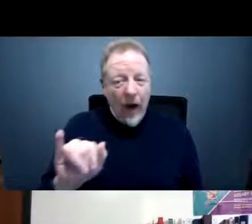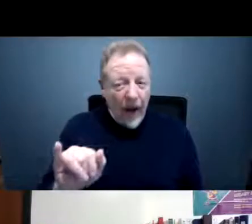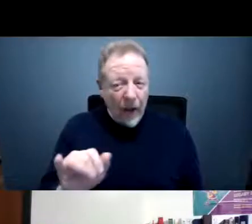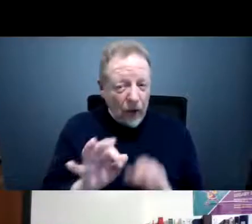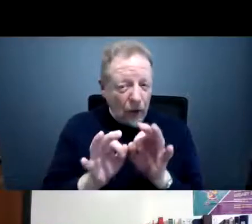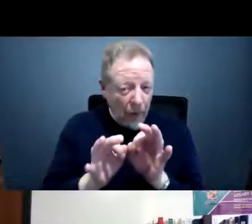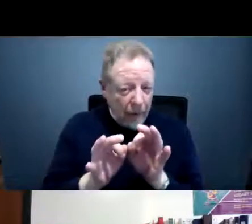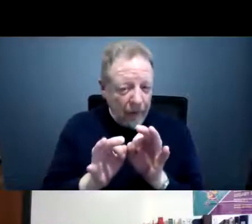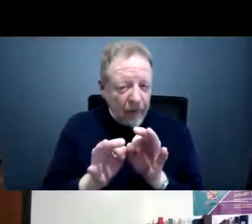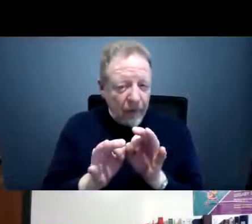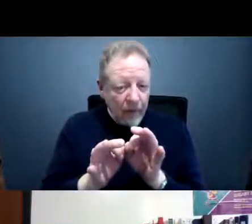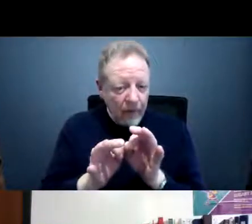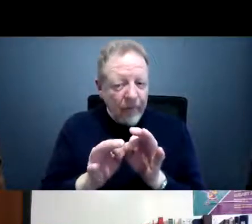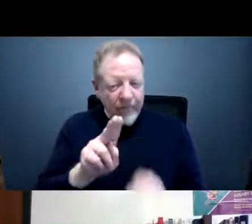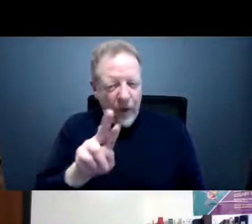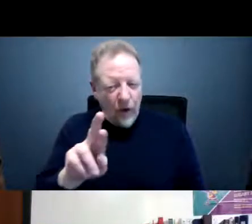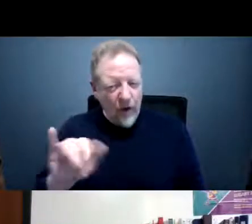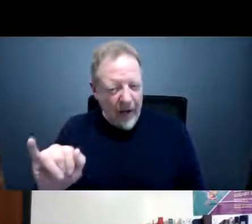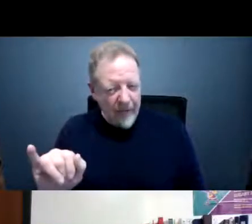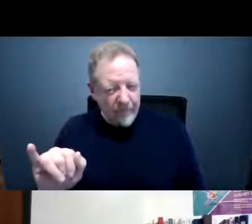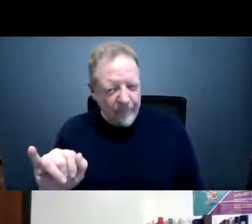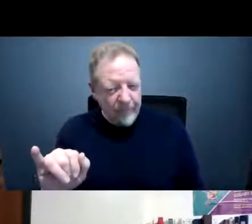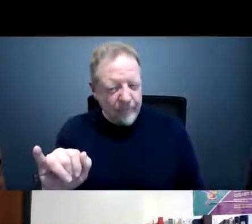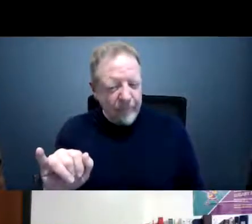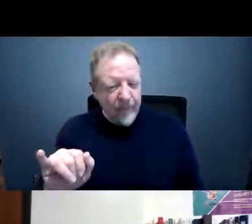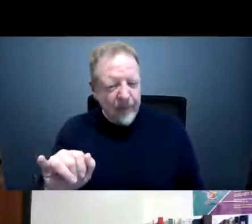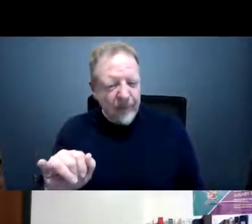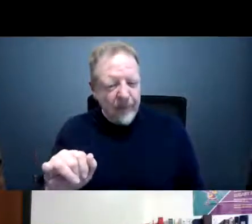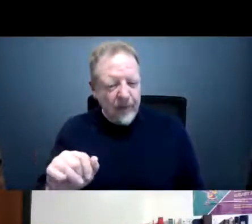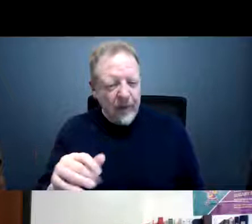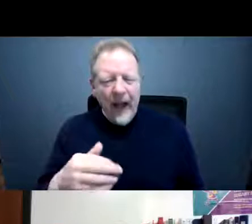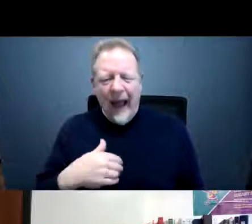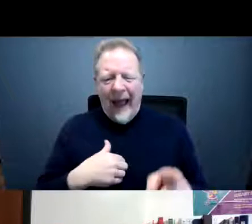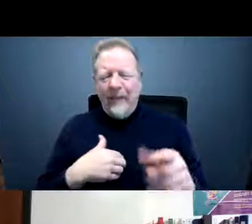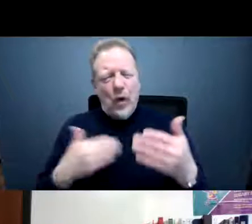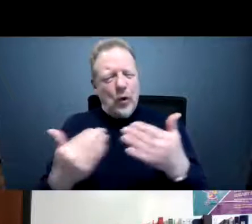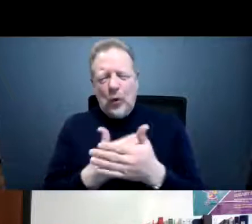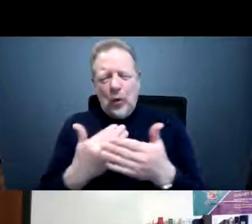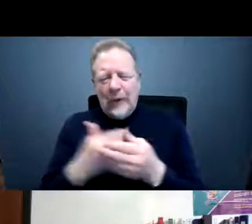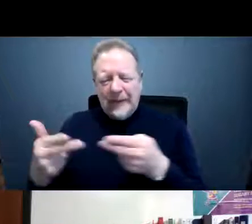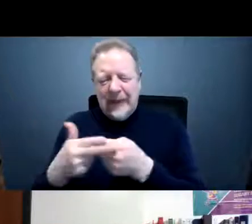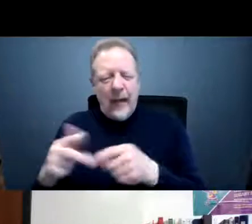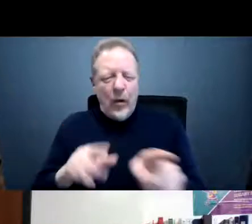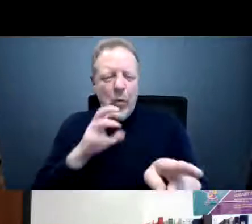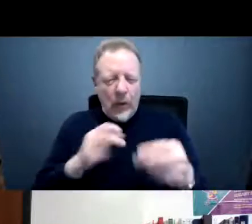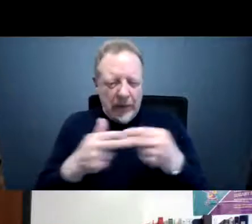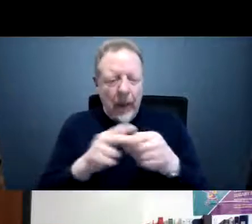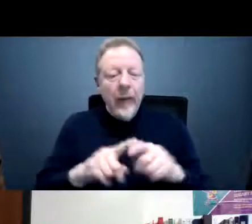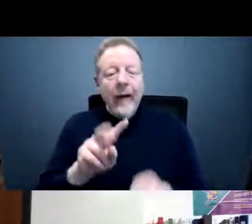Oh, it's video remote. You know, I had a newer version of this, but anyway, video remote. It's not for